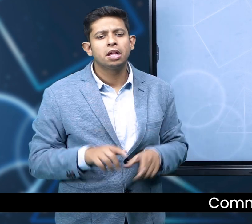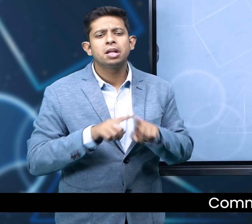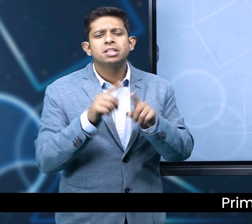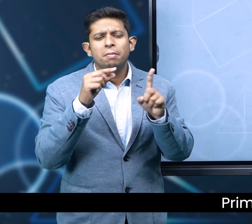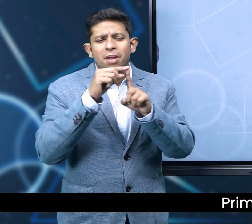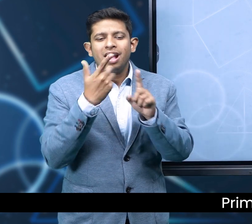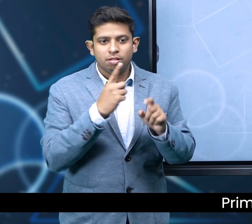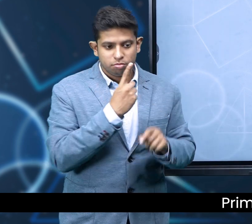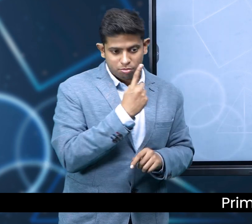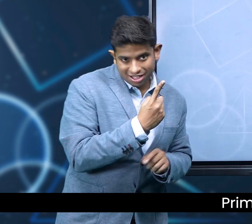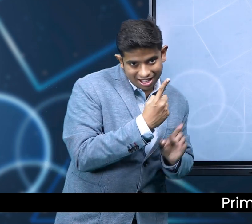prime numbers,